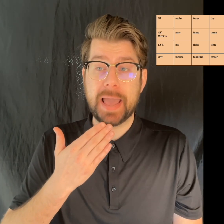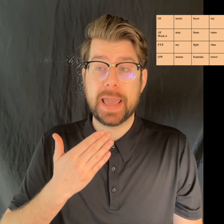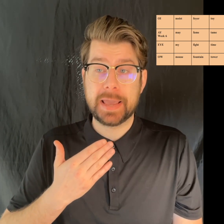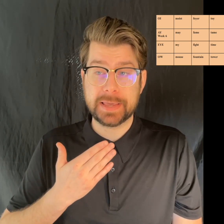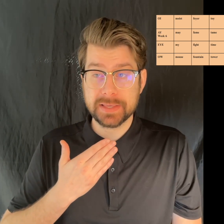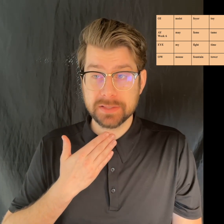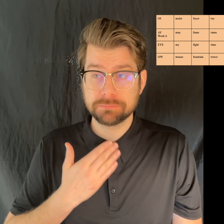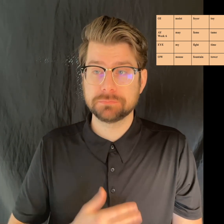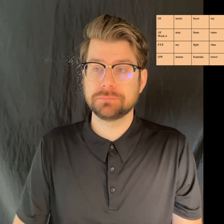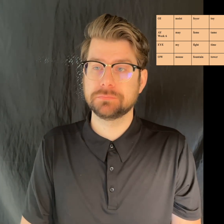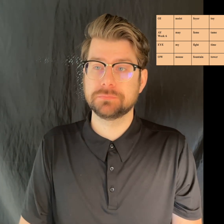may,